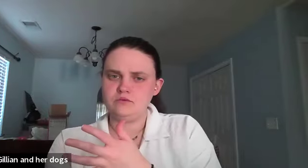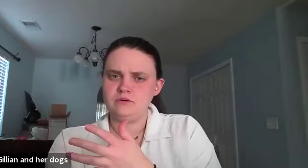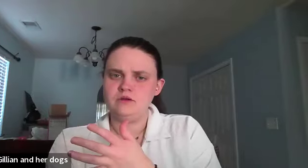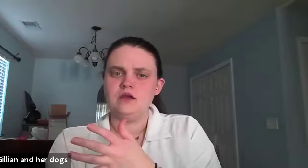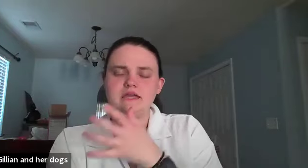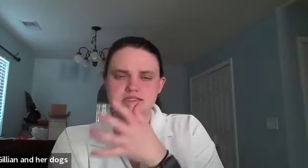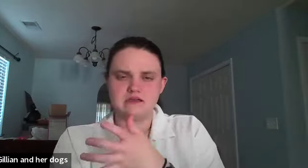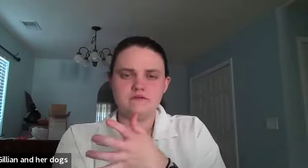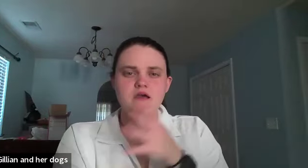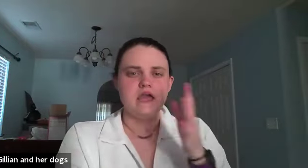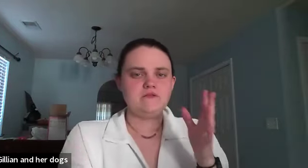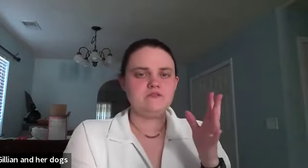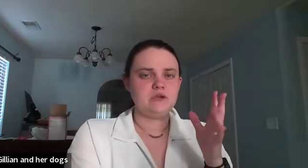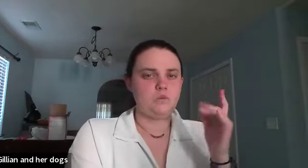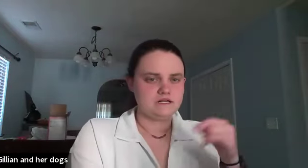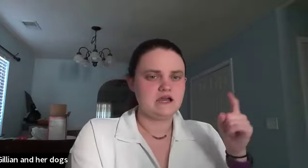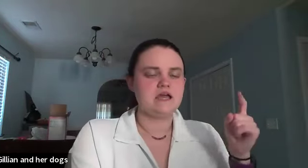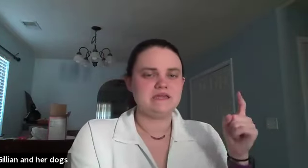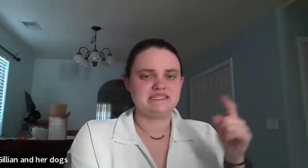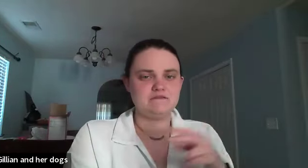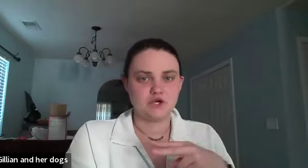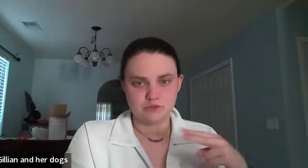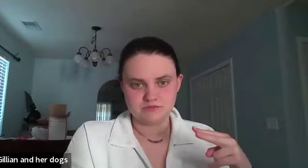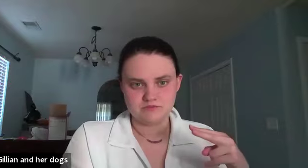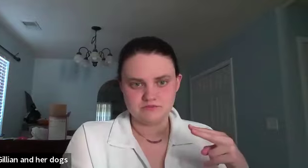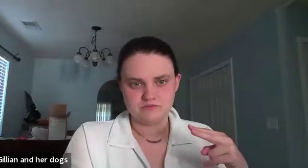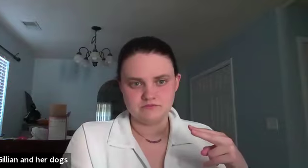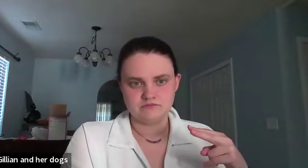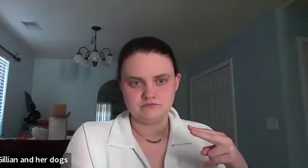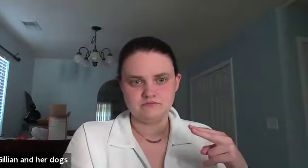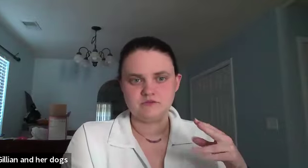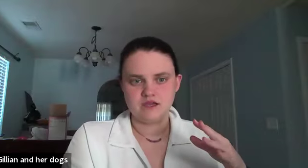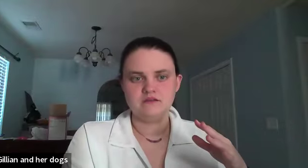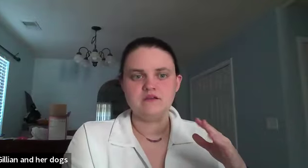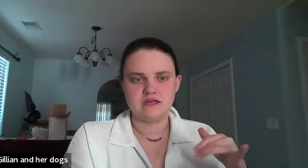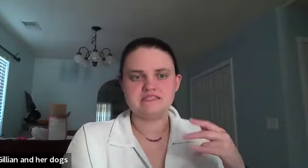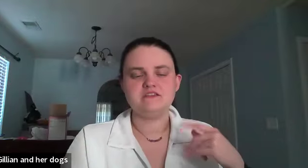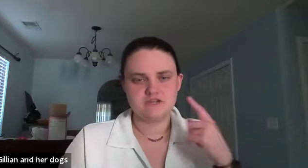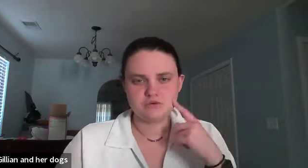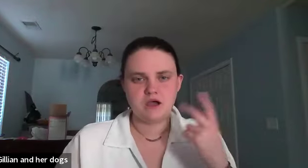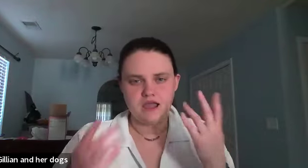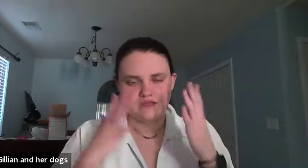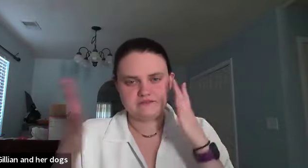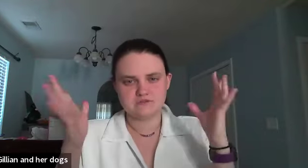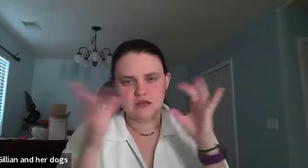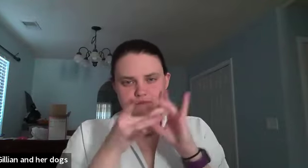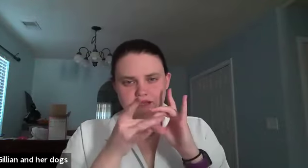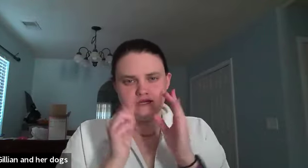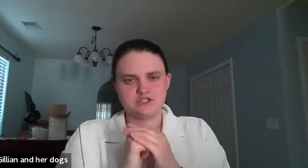noun itself, and the one time is the verb. Okay. That's like the visual I have. That's what I make my connection